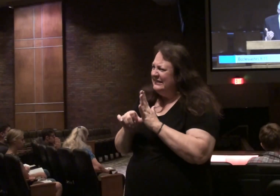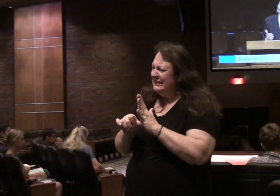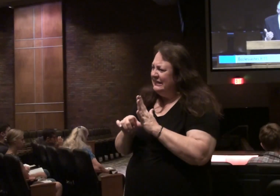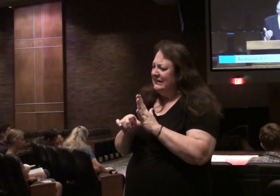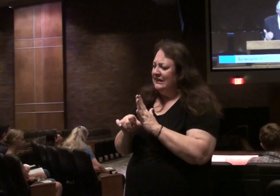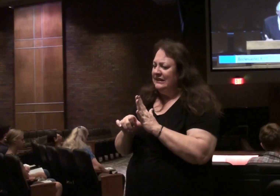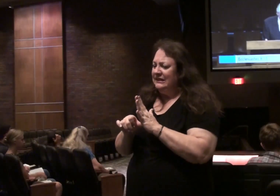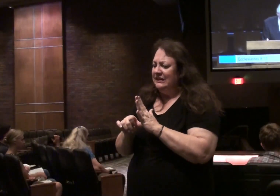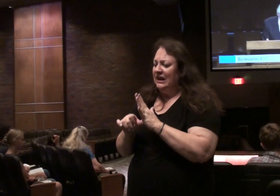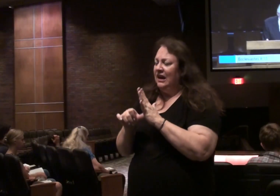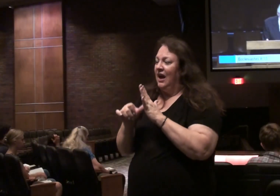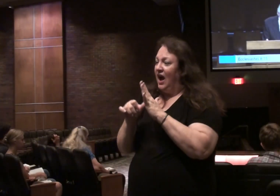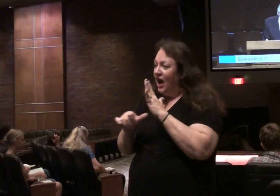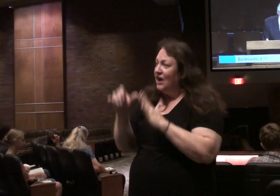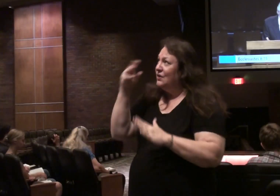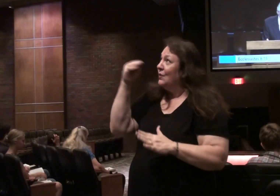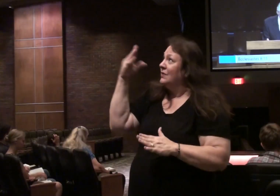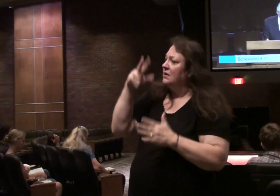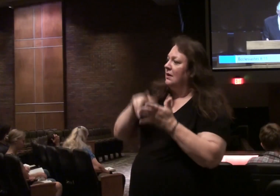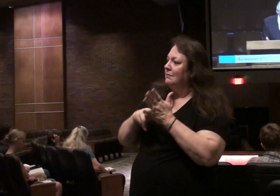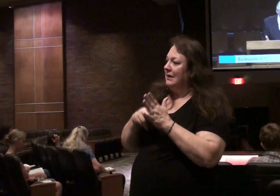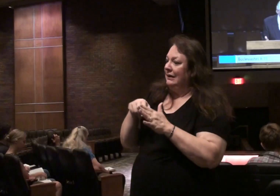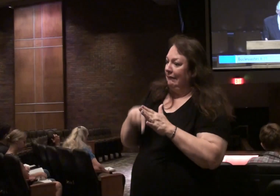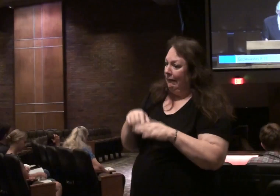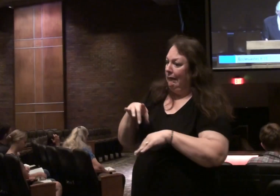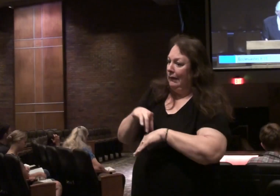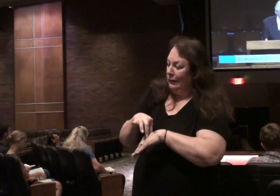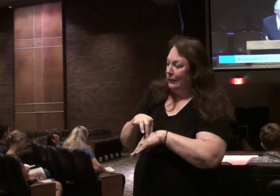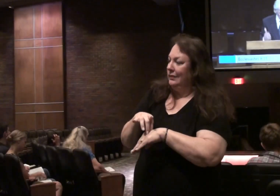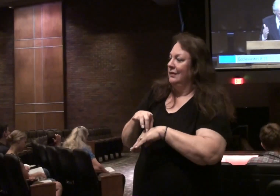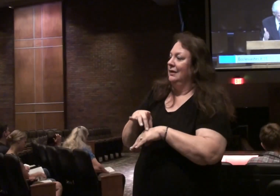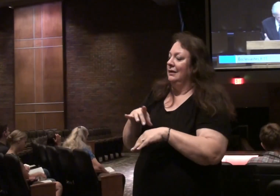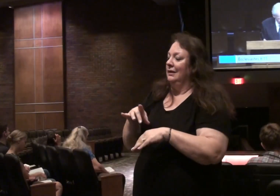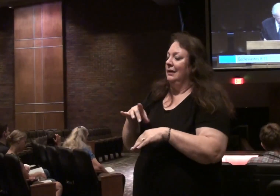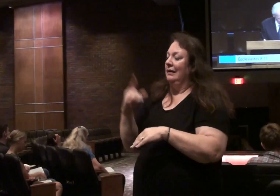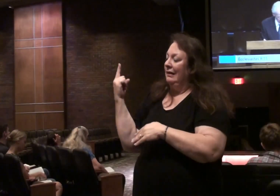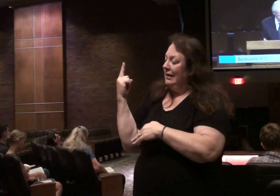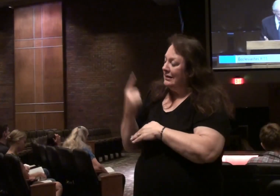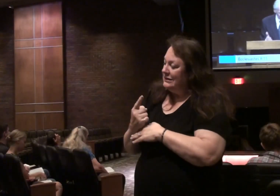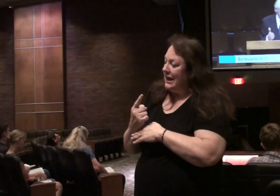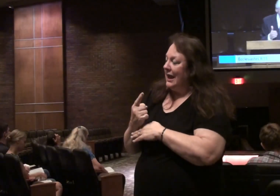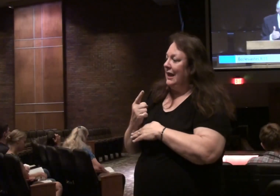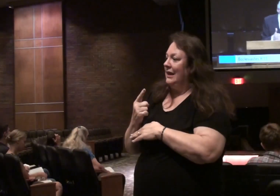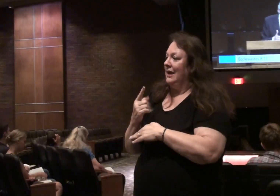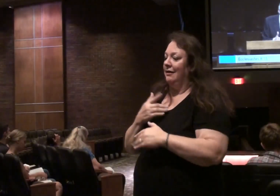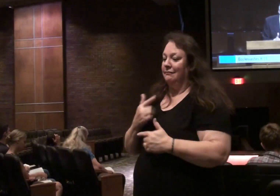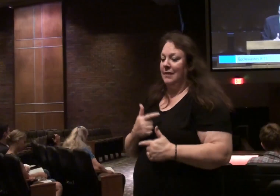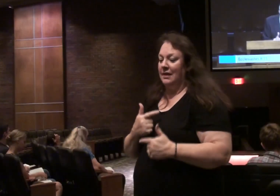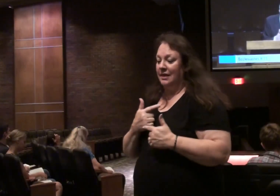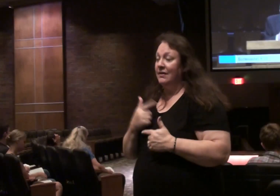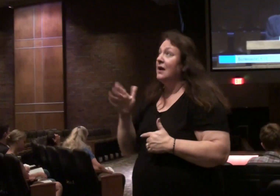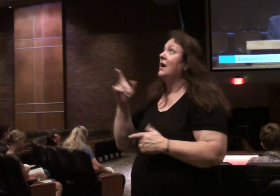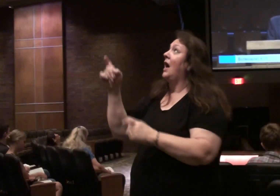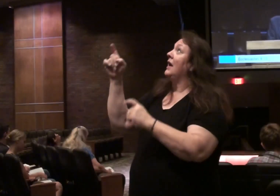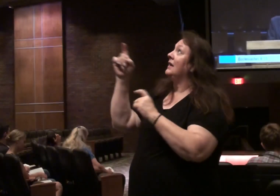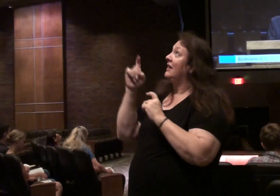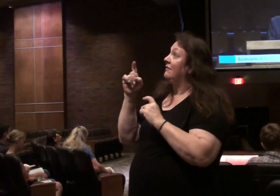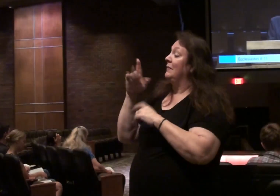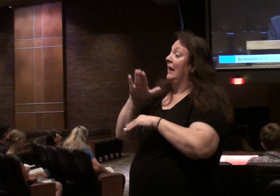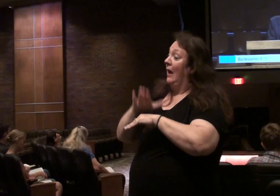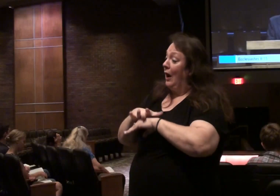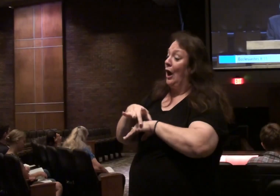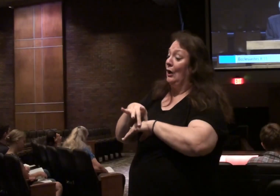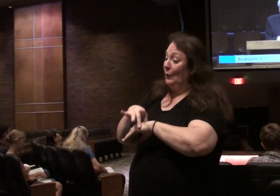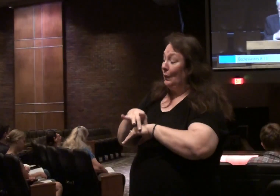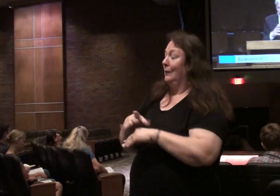Nothing good for a man under the sun, eat and drink. This will stand by in his toys in the days of his life, which God has given him under the